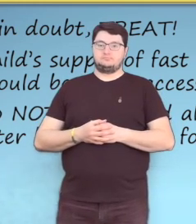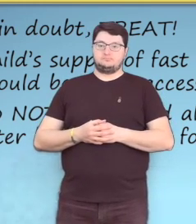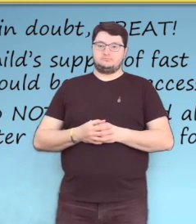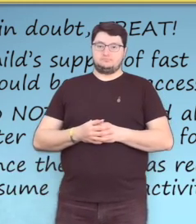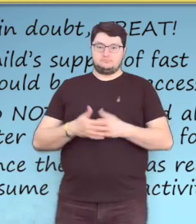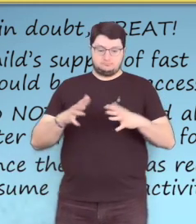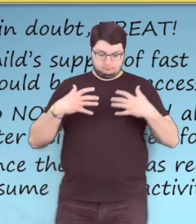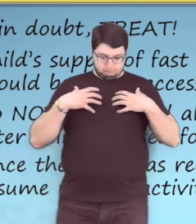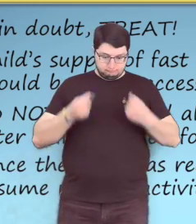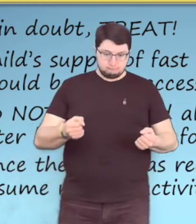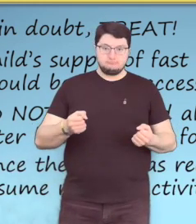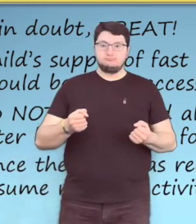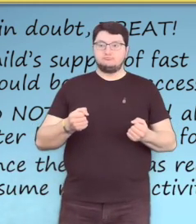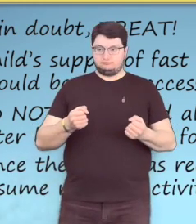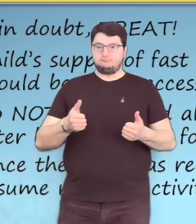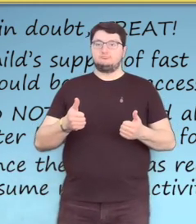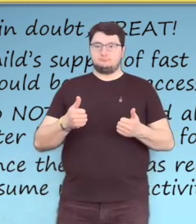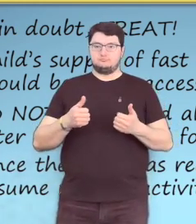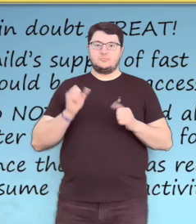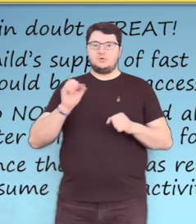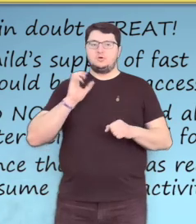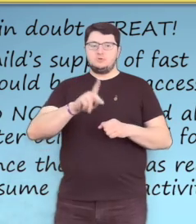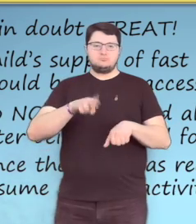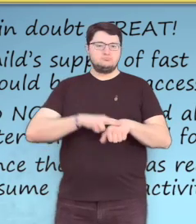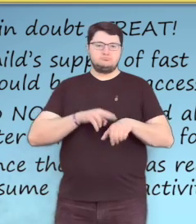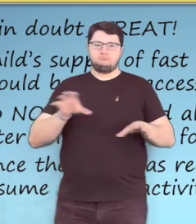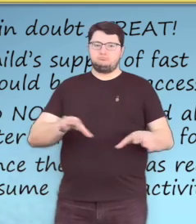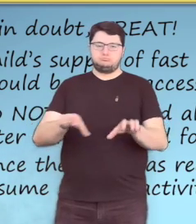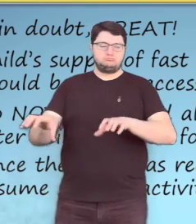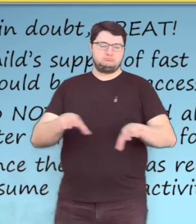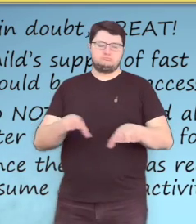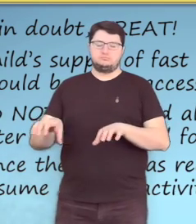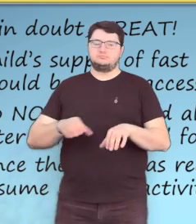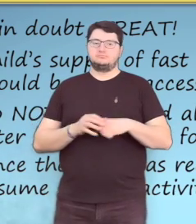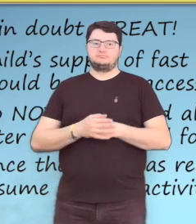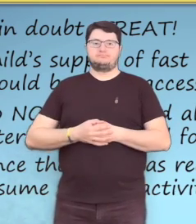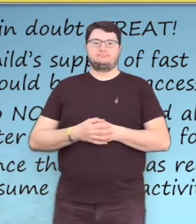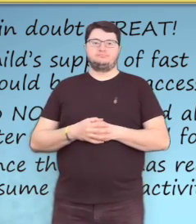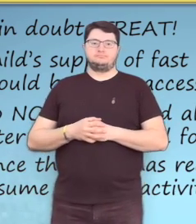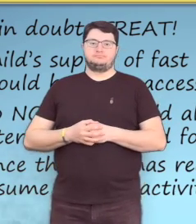Once the child has fully recovered, they can resume regular activity.